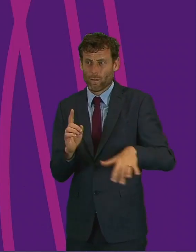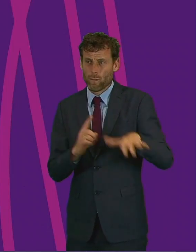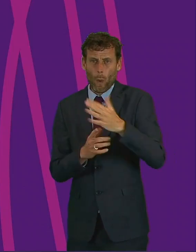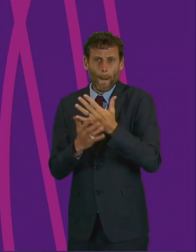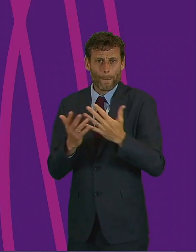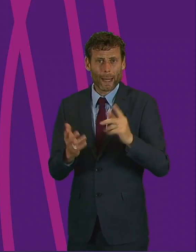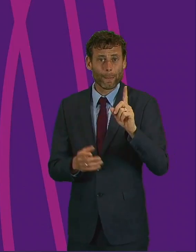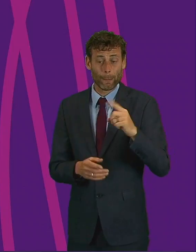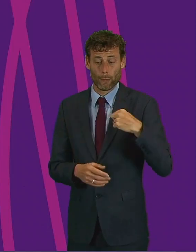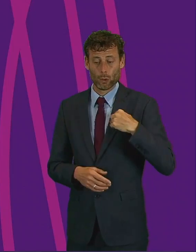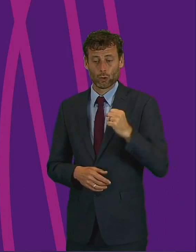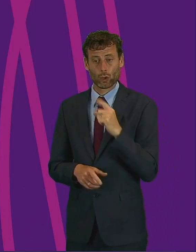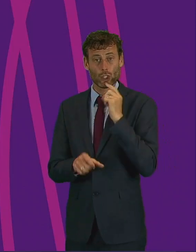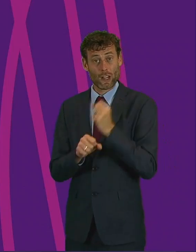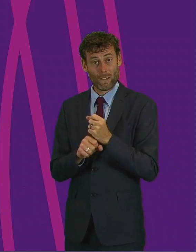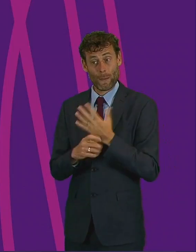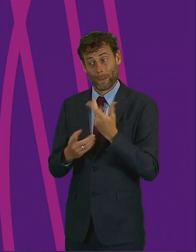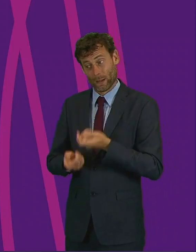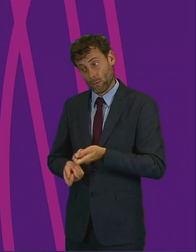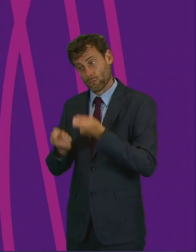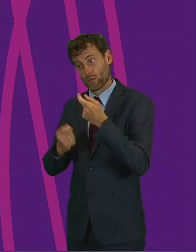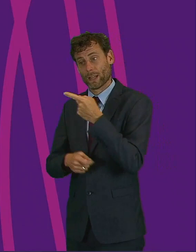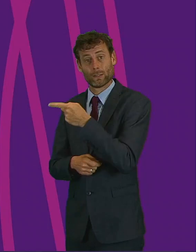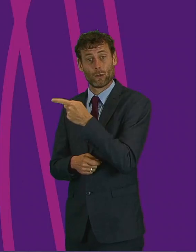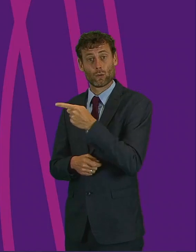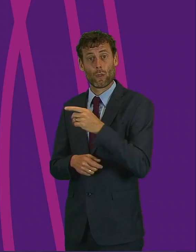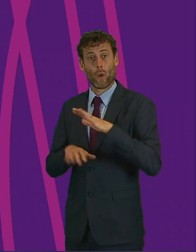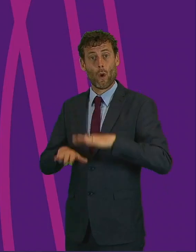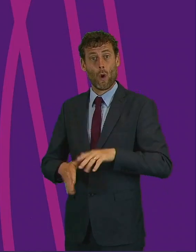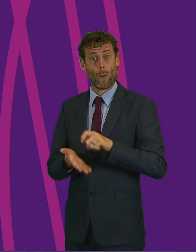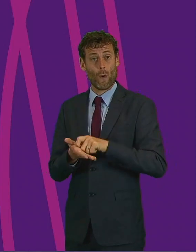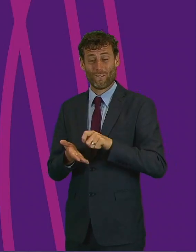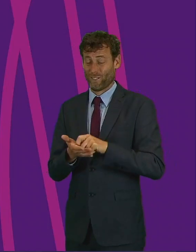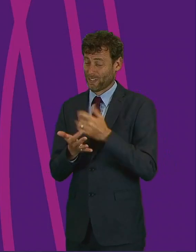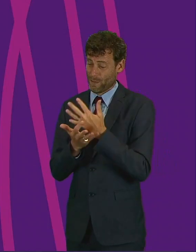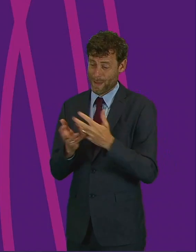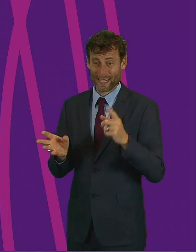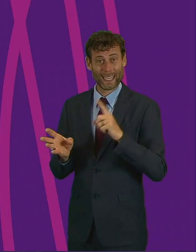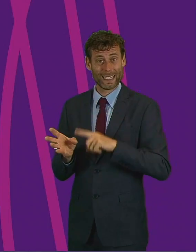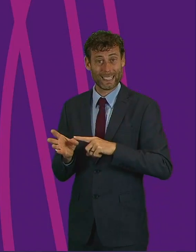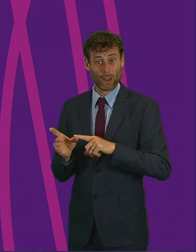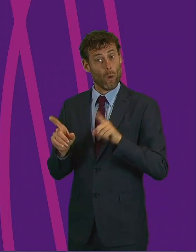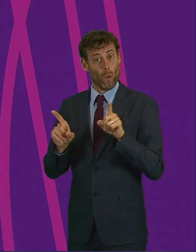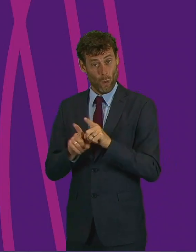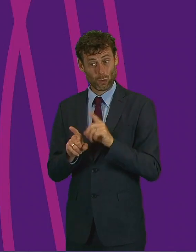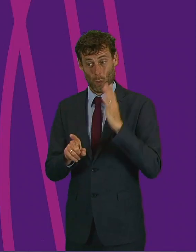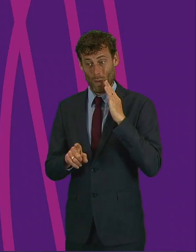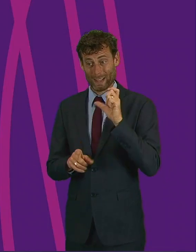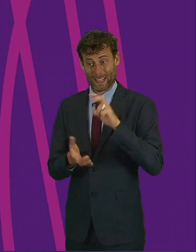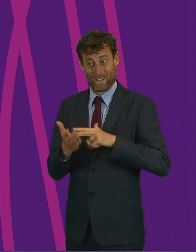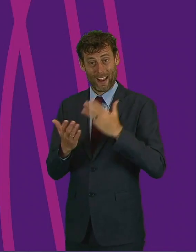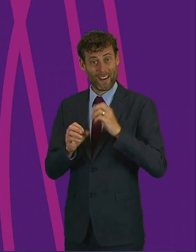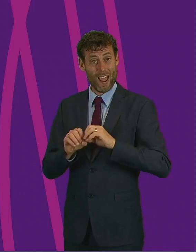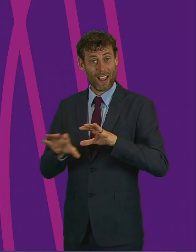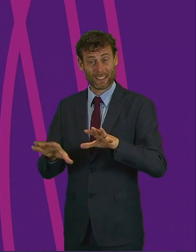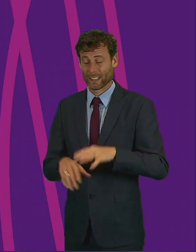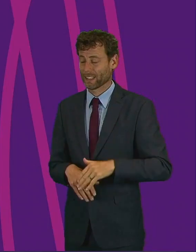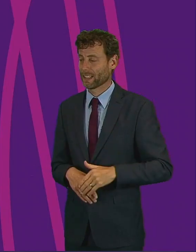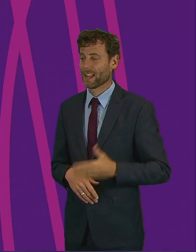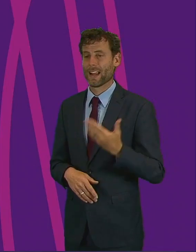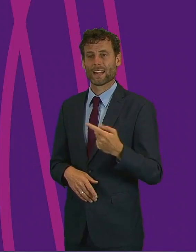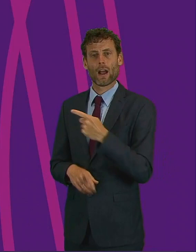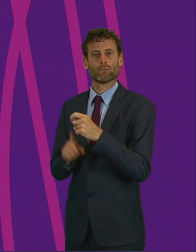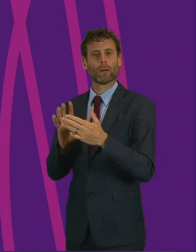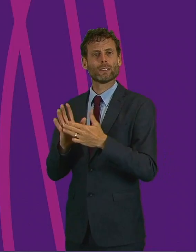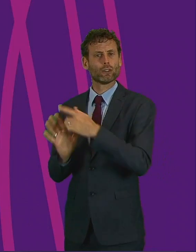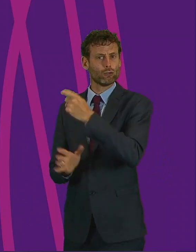consistently raised the issue with the Home Office for a number of years, and indeed over the course of this pandemic. And now that the Prime Minister has realised that there are people who